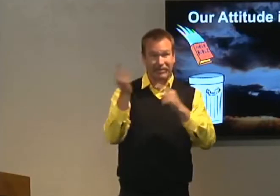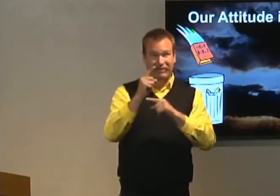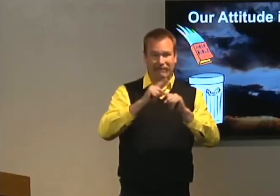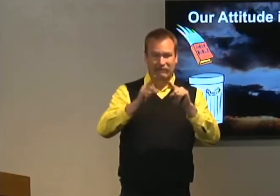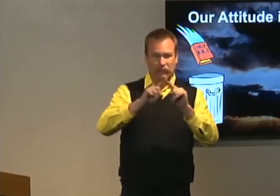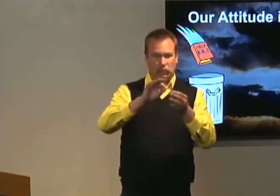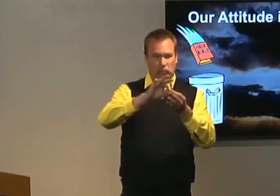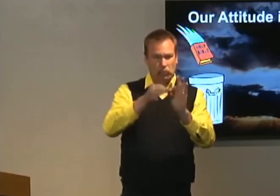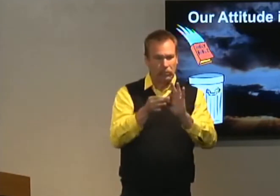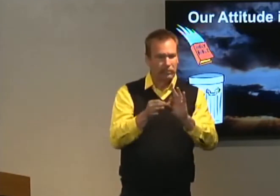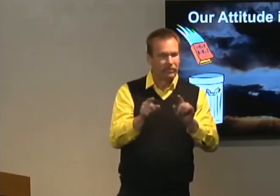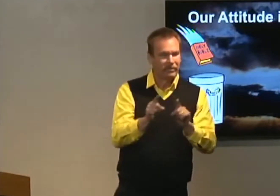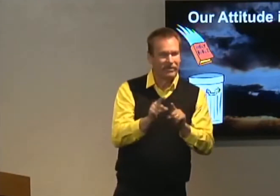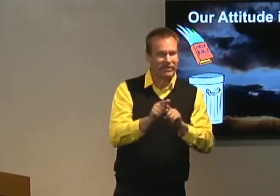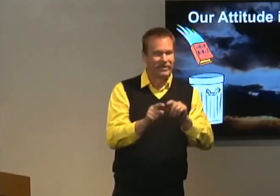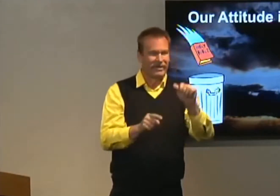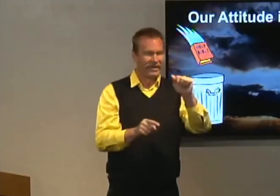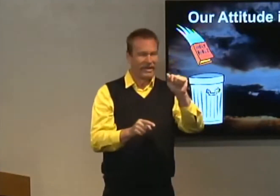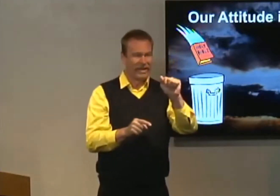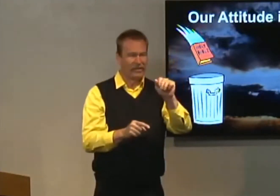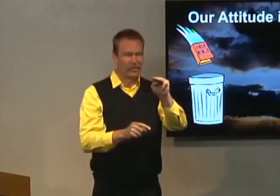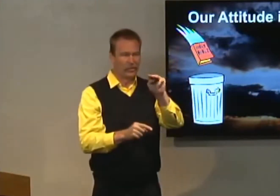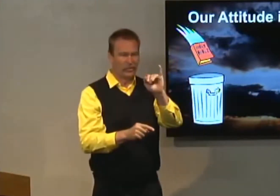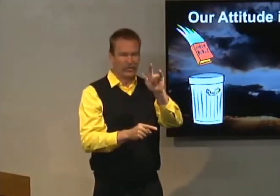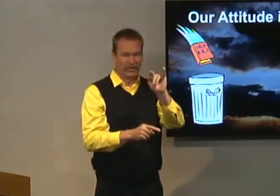different versions, different translations of it.